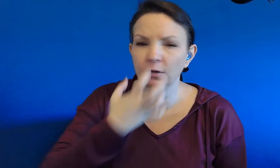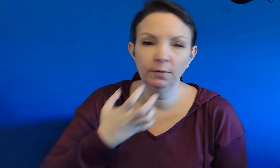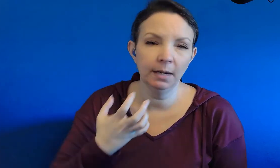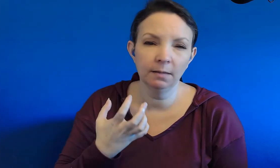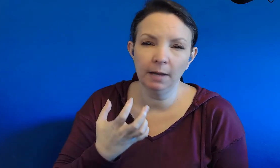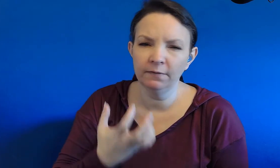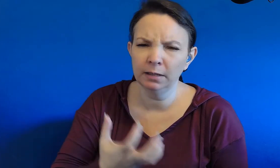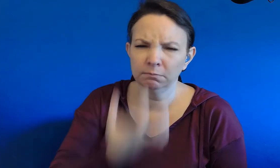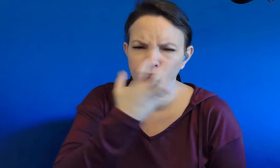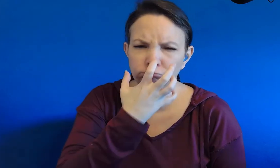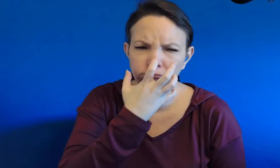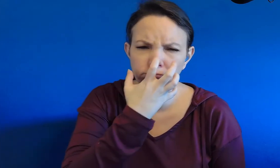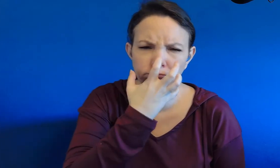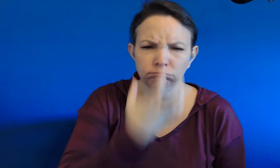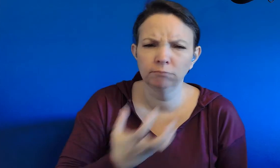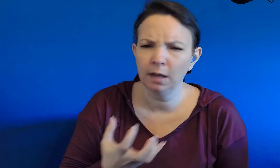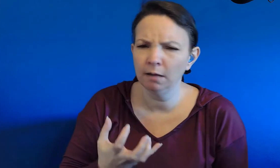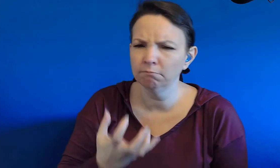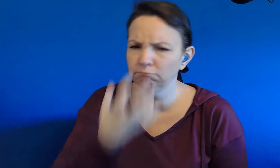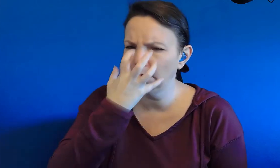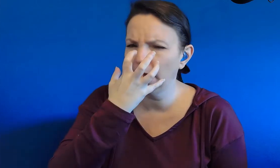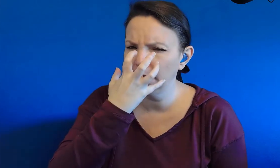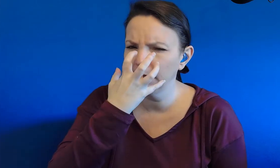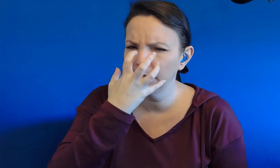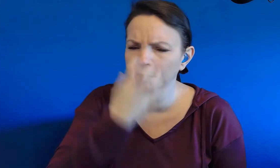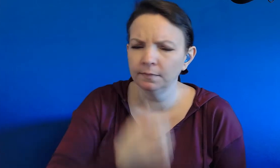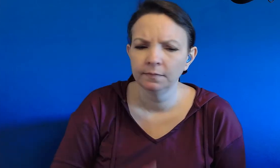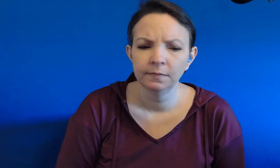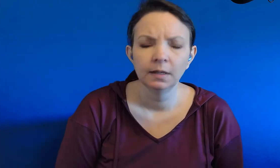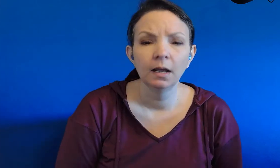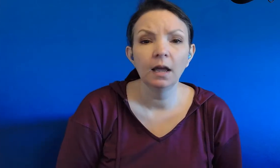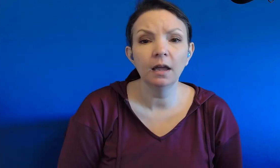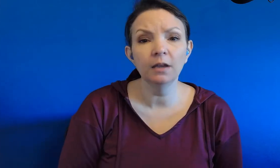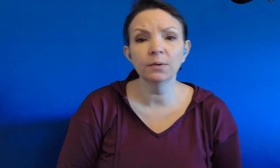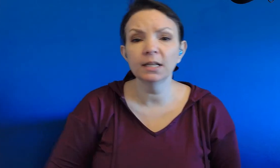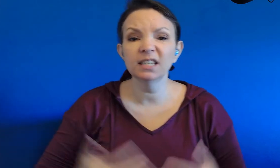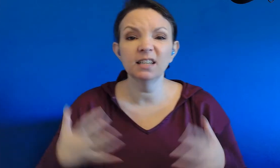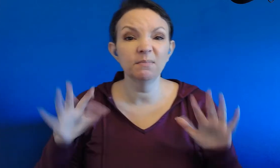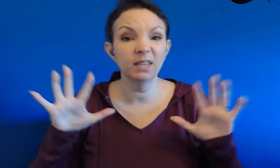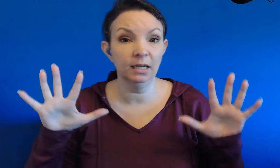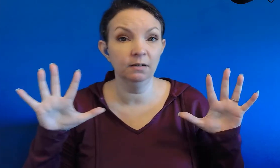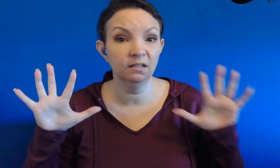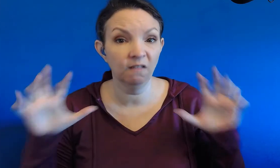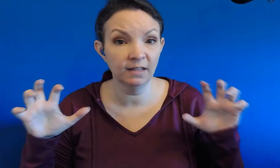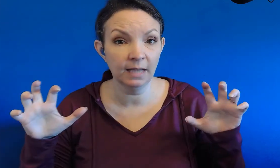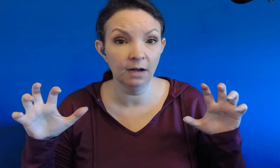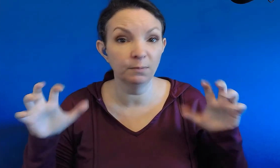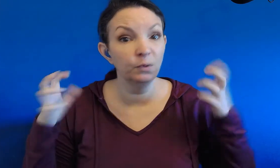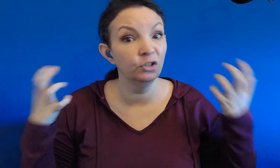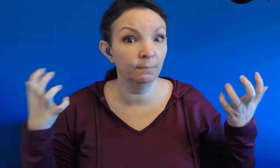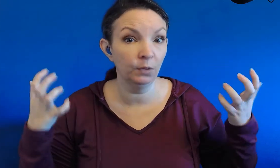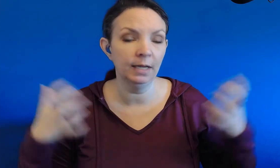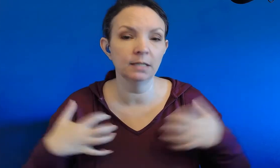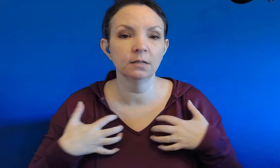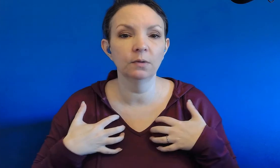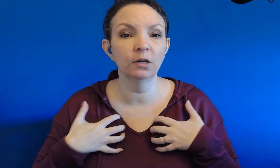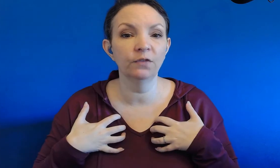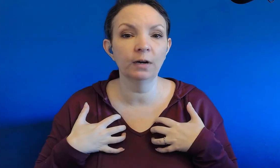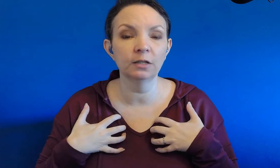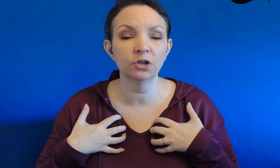mad face. I'm mad. Angry, it's the same thing. Claws out, but we're using both hands. I'm going to do for our chest, and we're